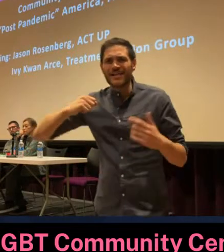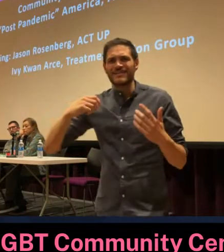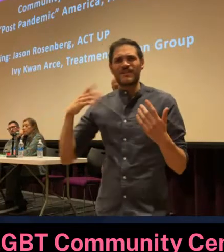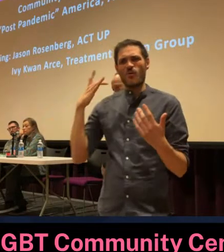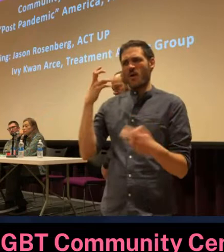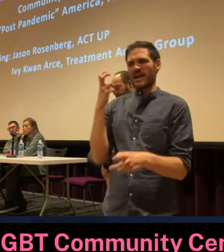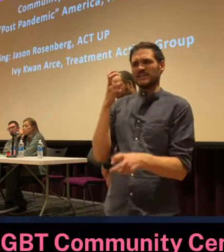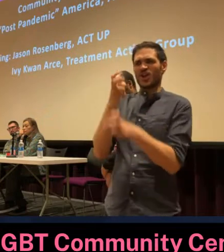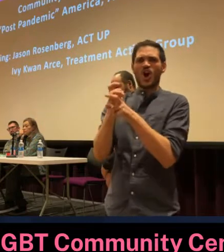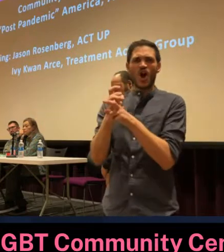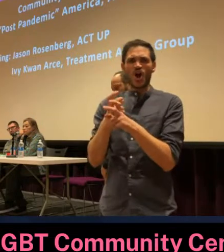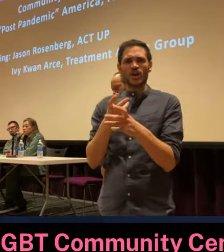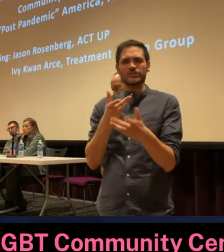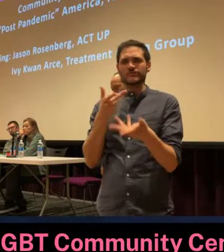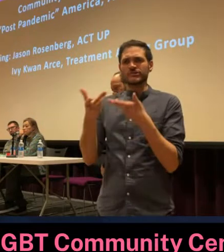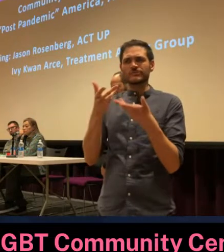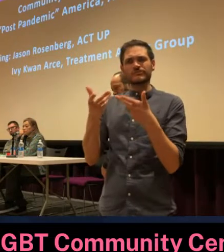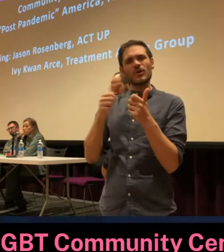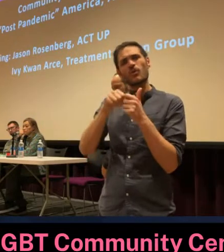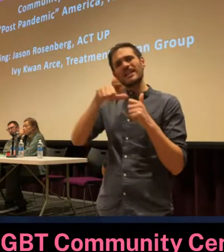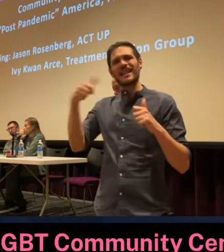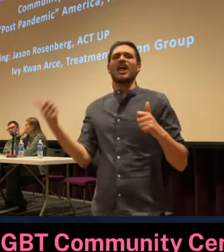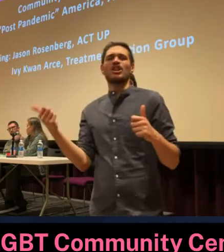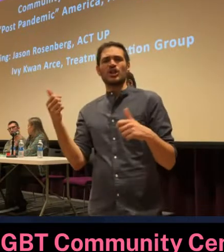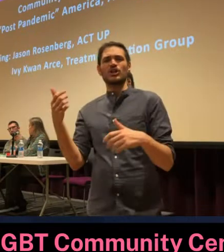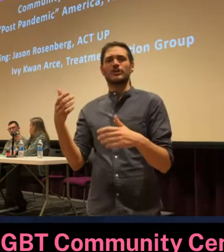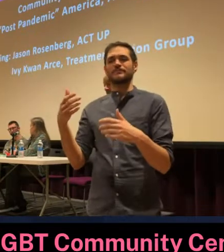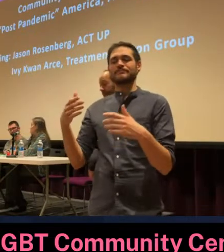with other, and what else could maybe some of us do for that?